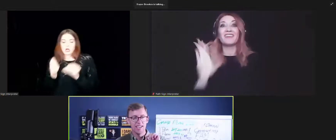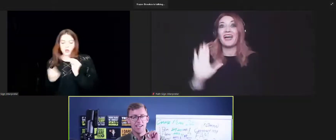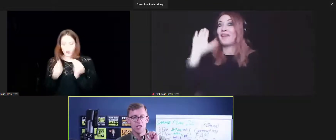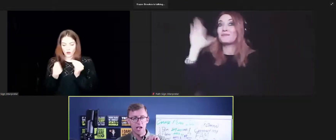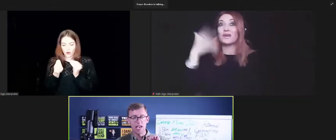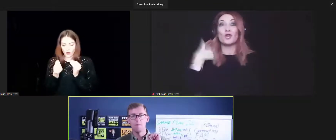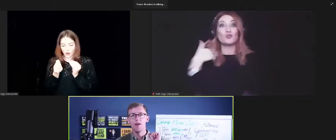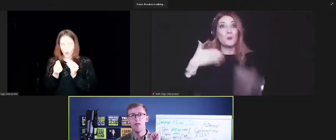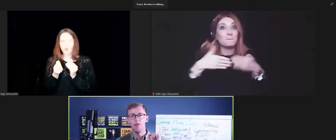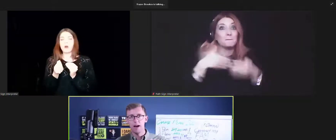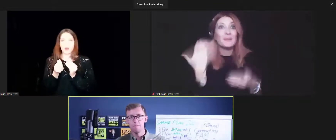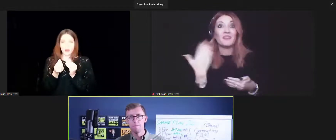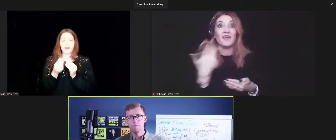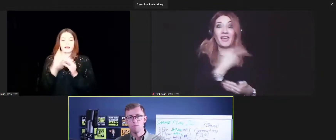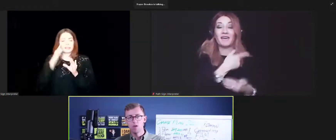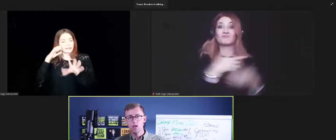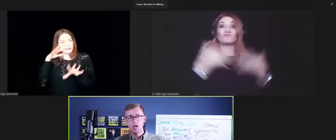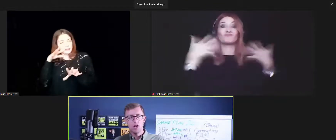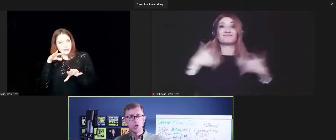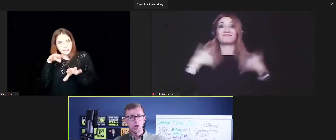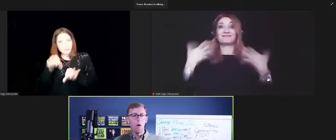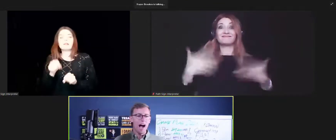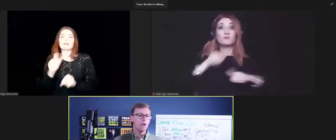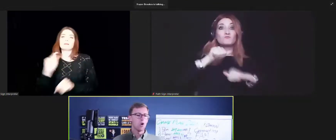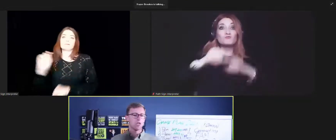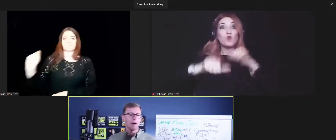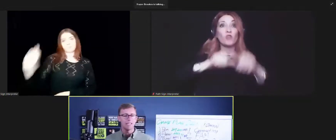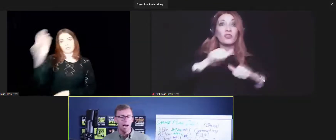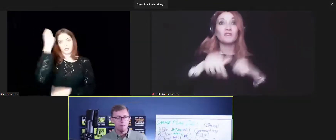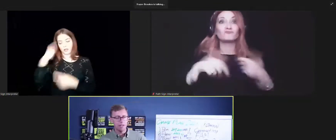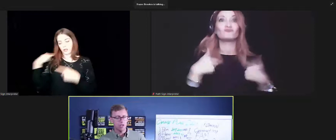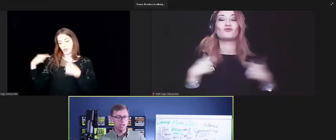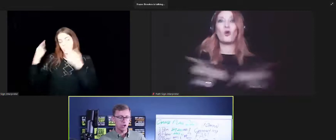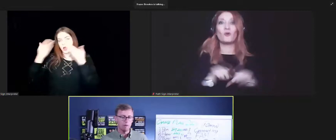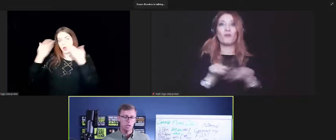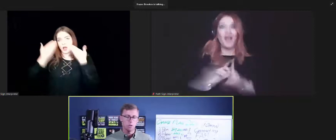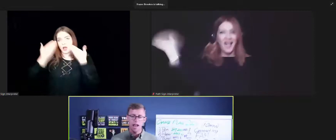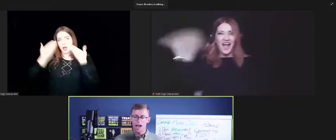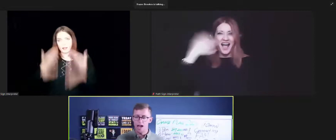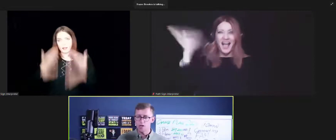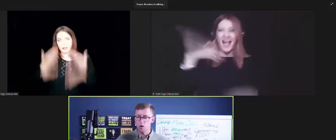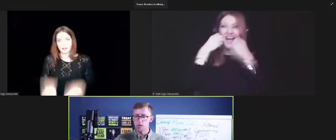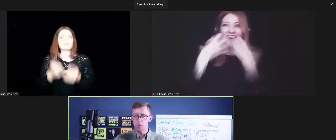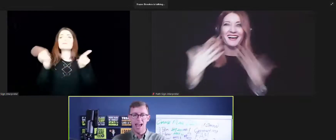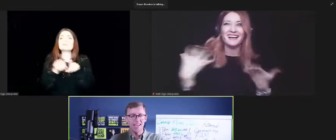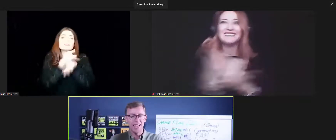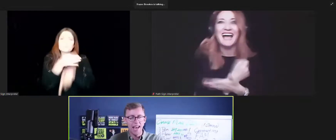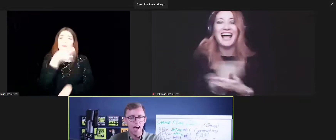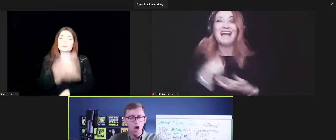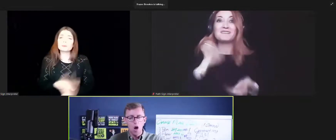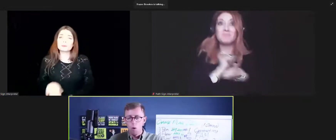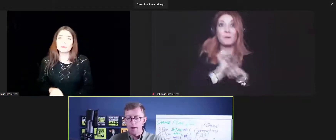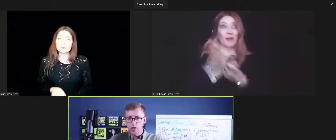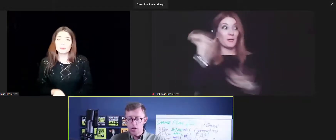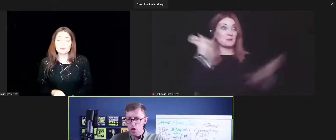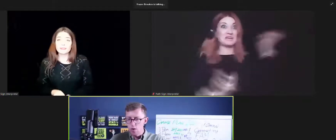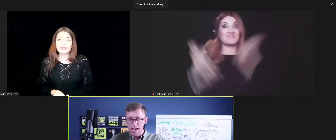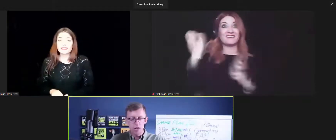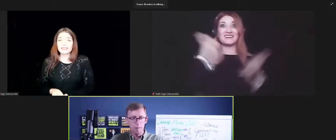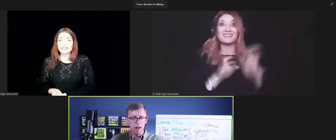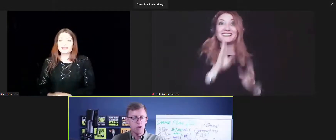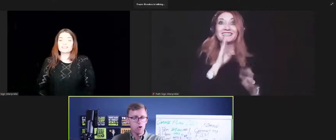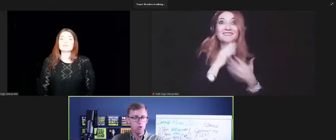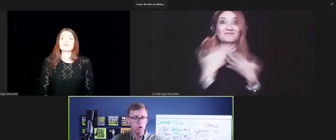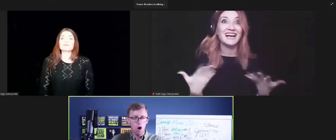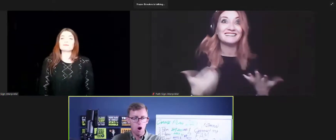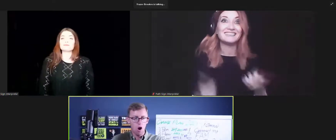exact same thing. So I've noticed that my time is coming to an end here. What I'm going to do is I'm